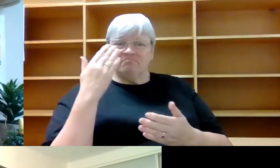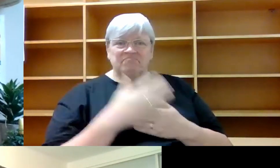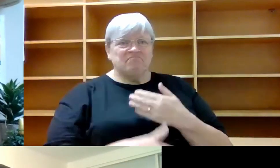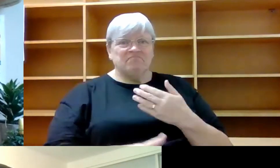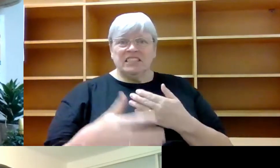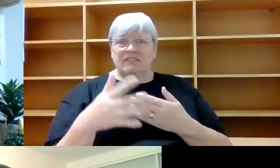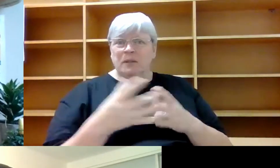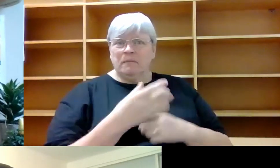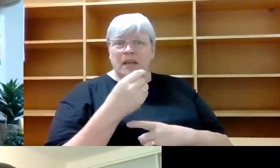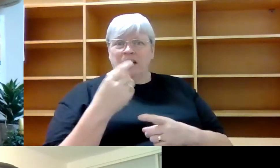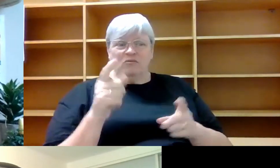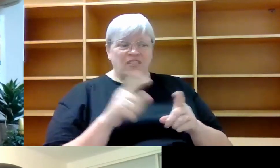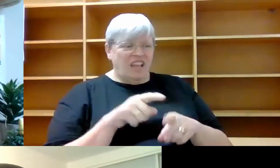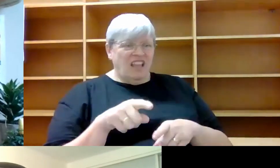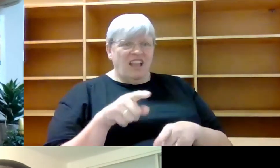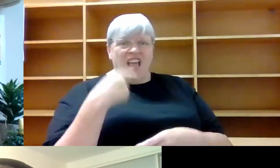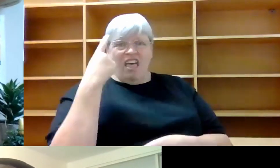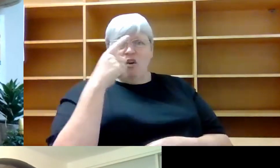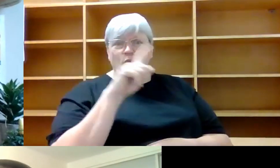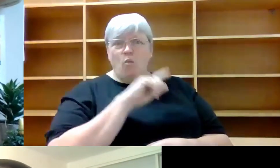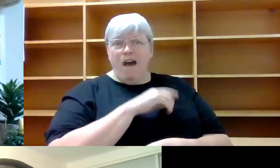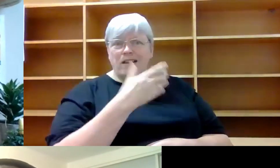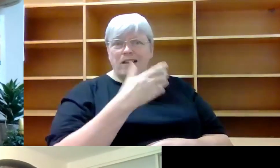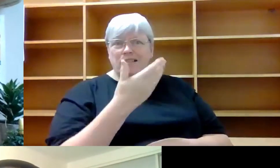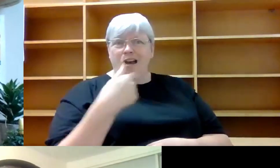thought, why not? Why not? He's a fantastic